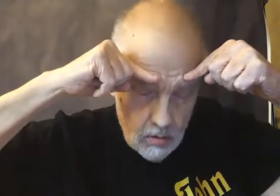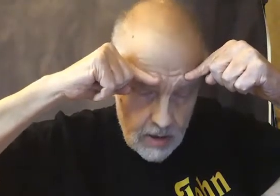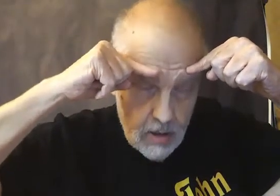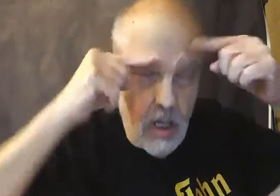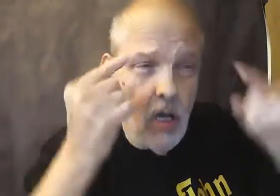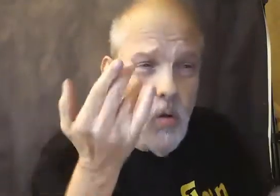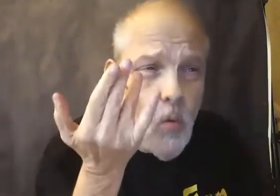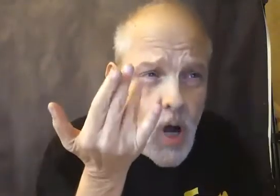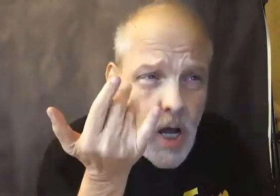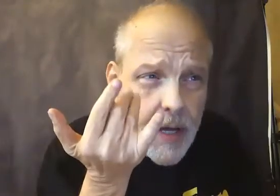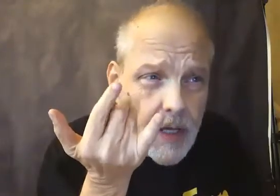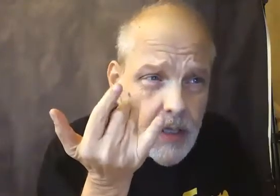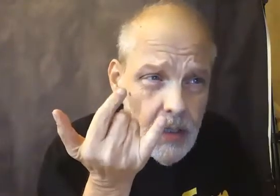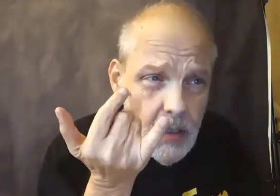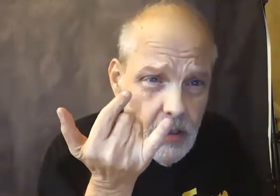Okay. Why,